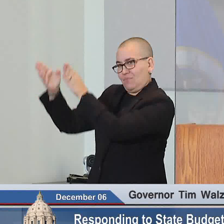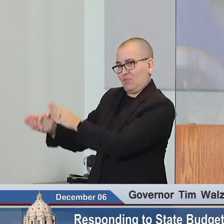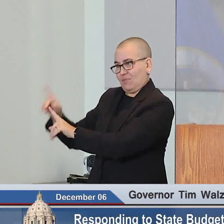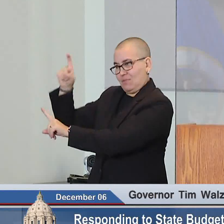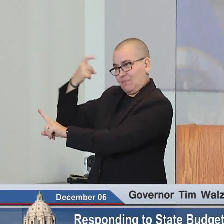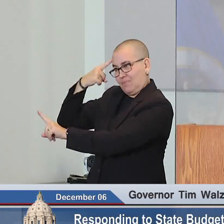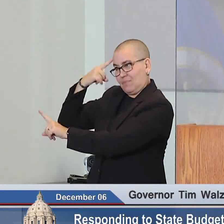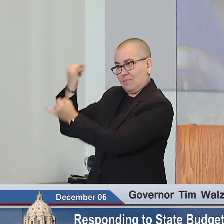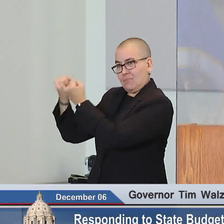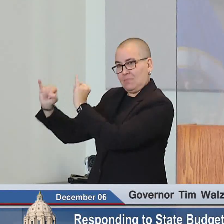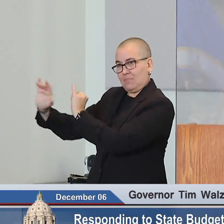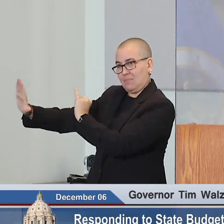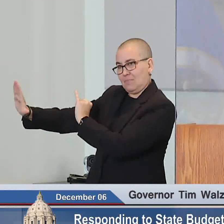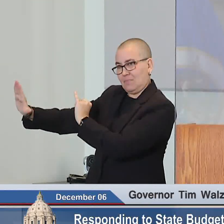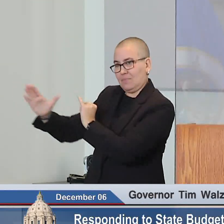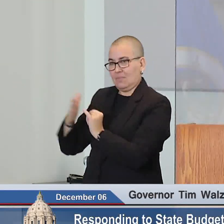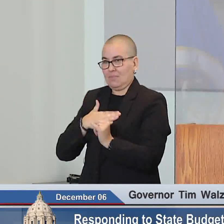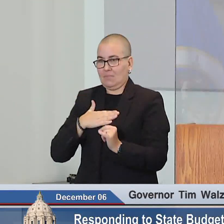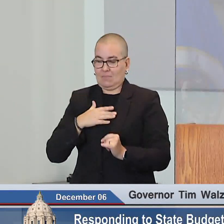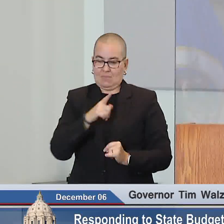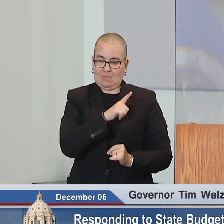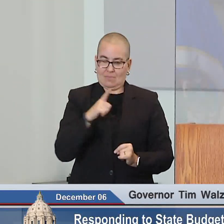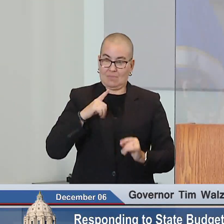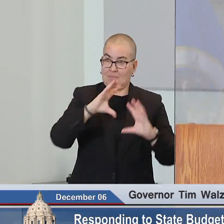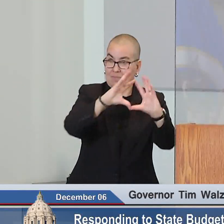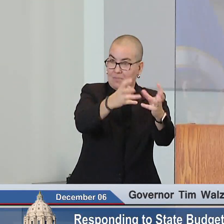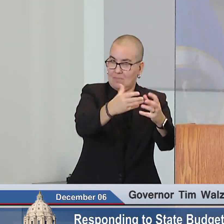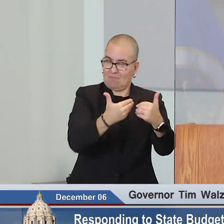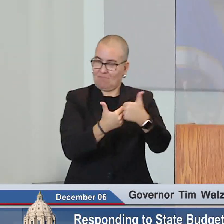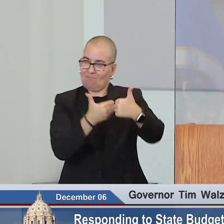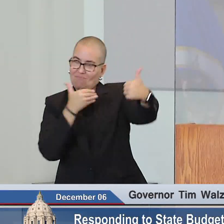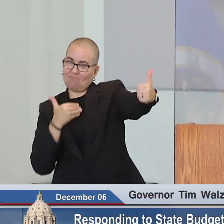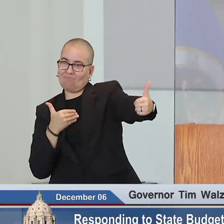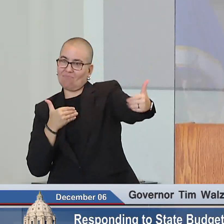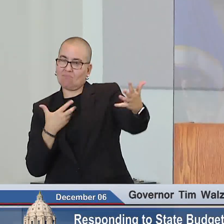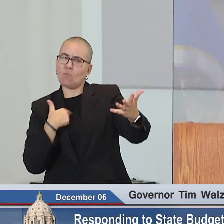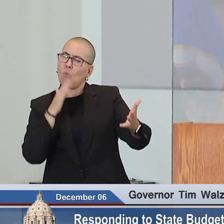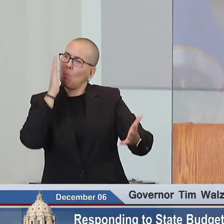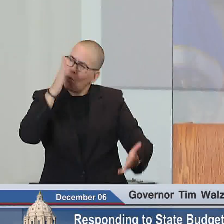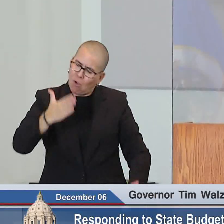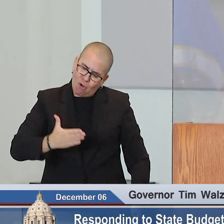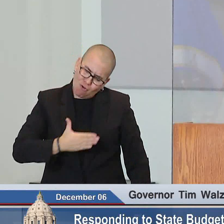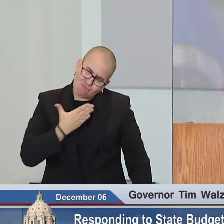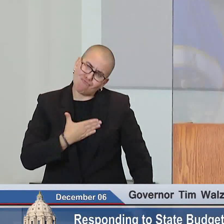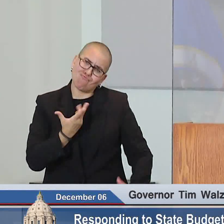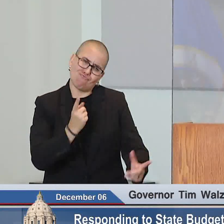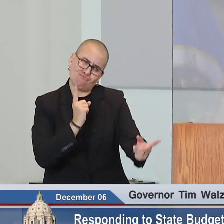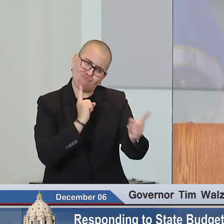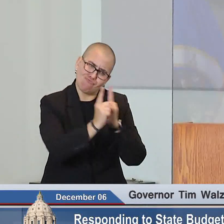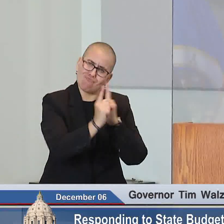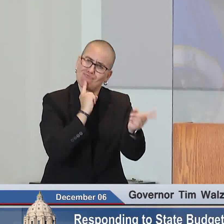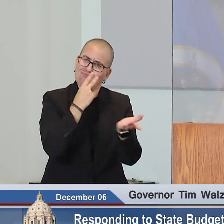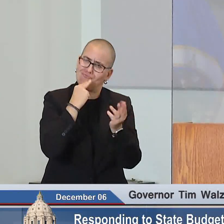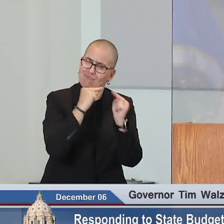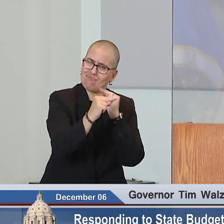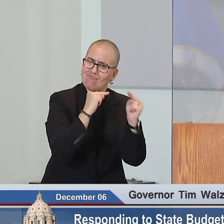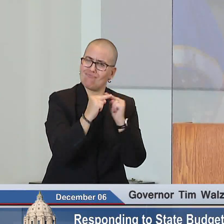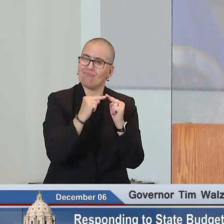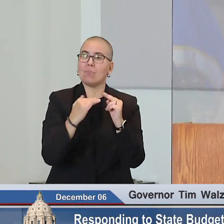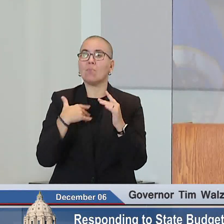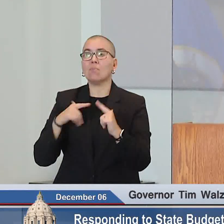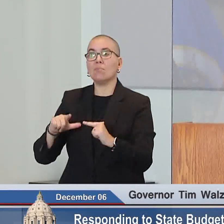all hold an election certificate, and we will work to find some compromise. So I'm grateful you're all here. I'm glad now. I think we're going to turn it over to